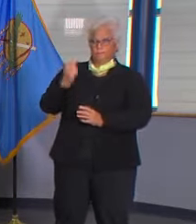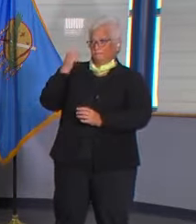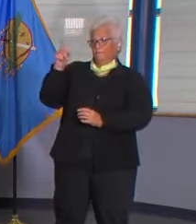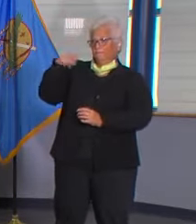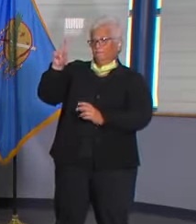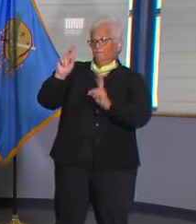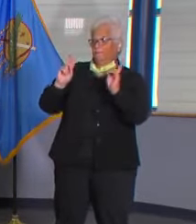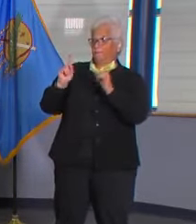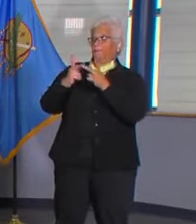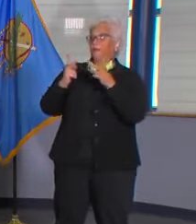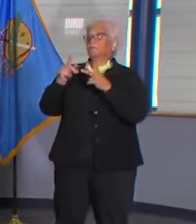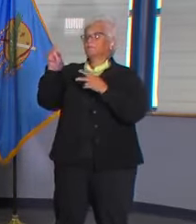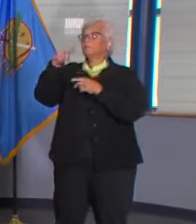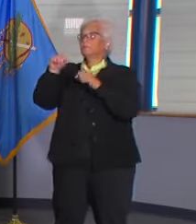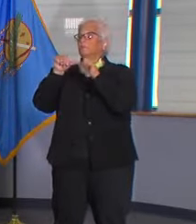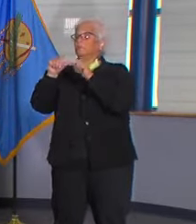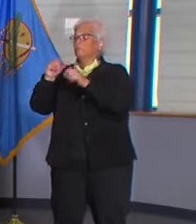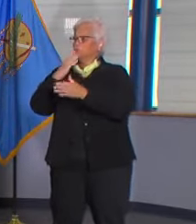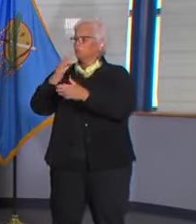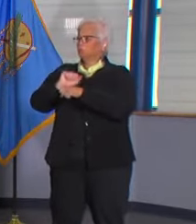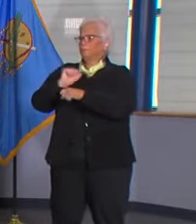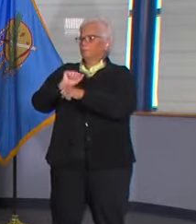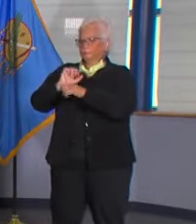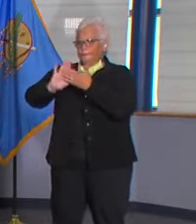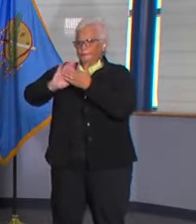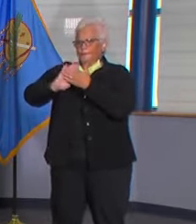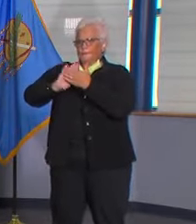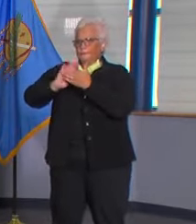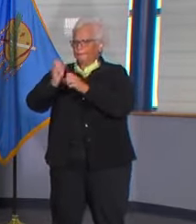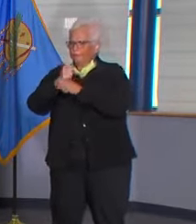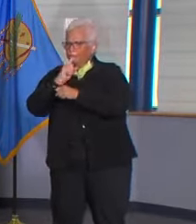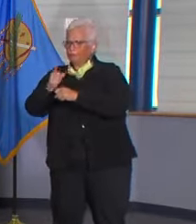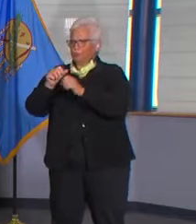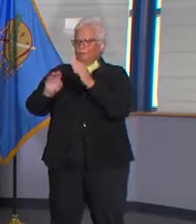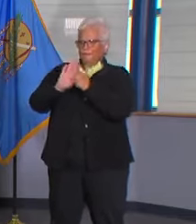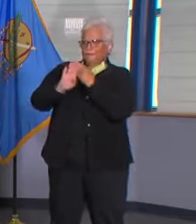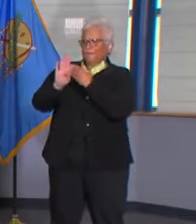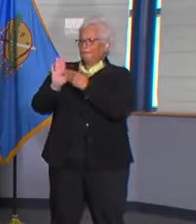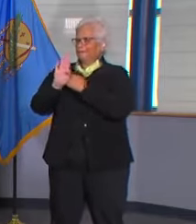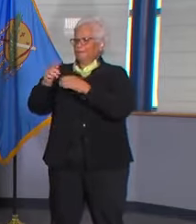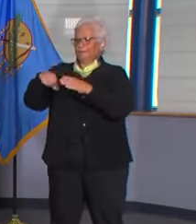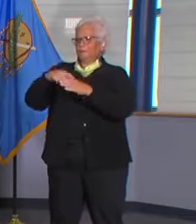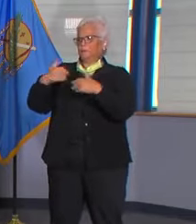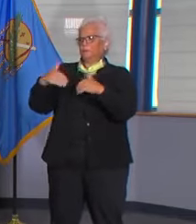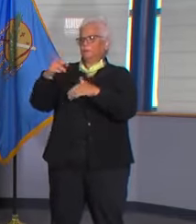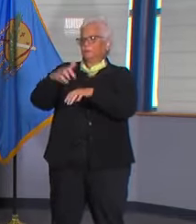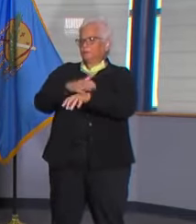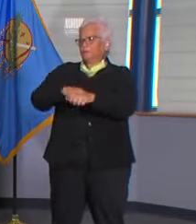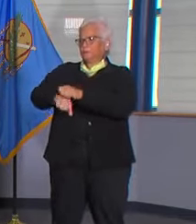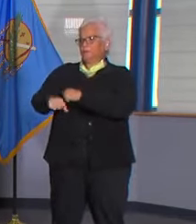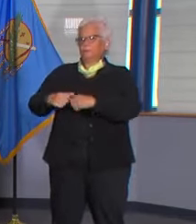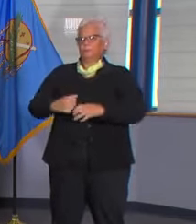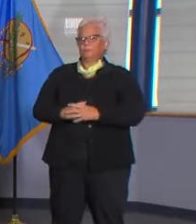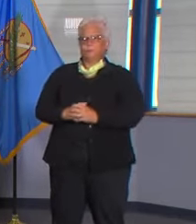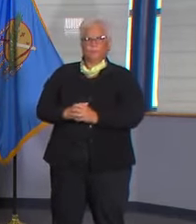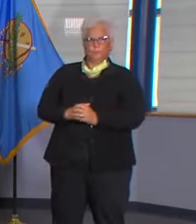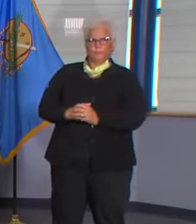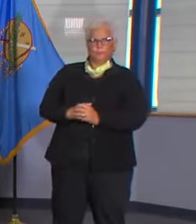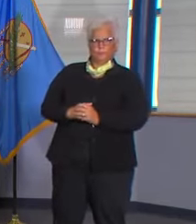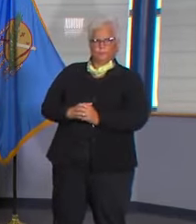virus that takes, if you give a slight opportunity, it's going to transmit. And with schools, the same thing. You know, we've